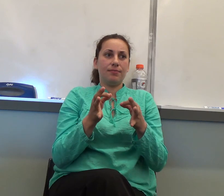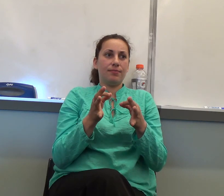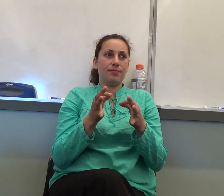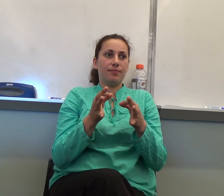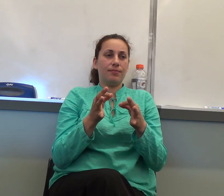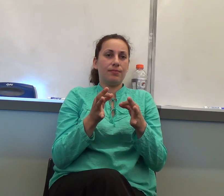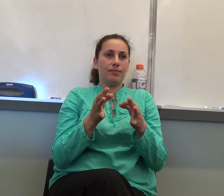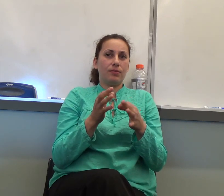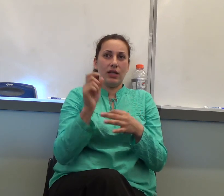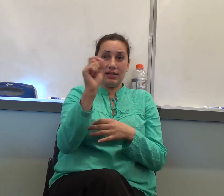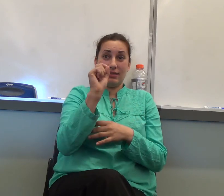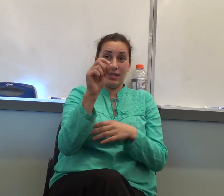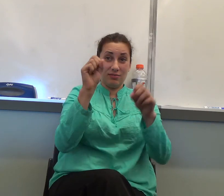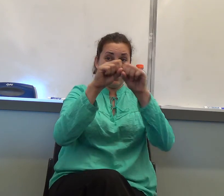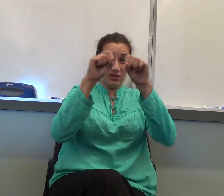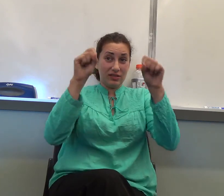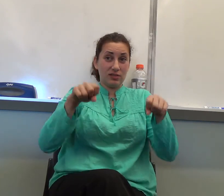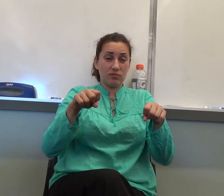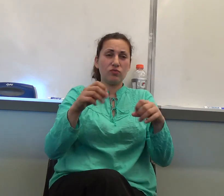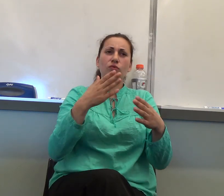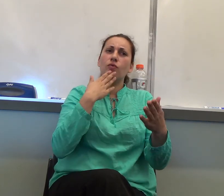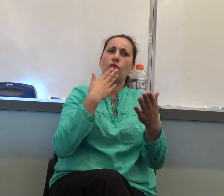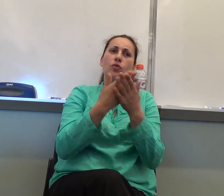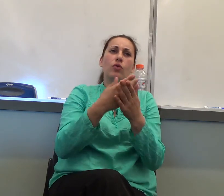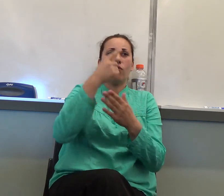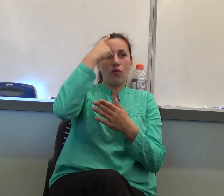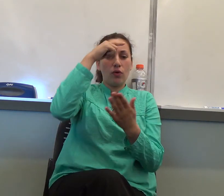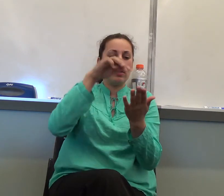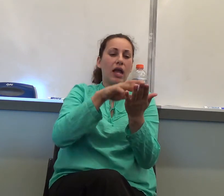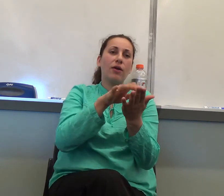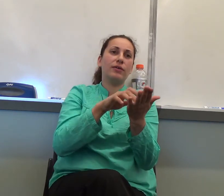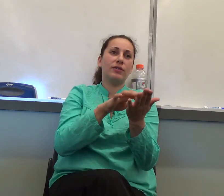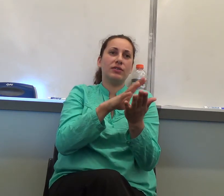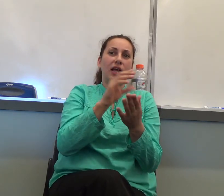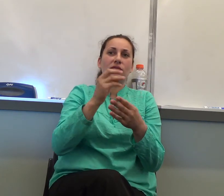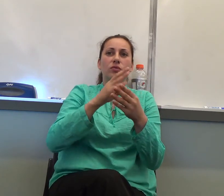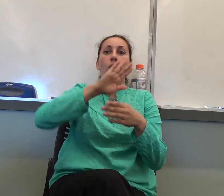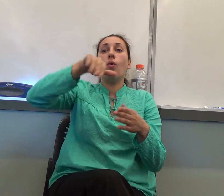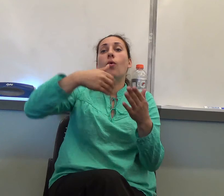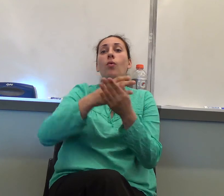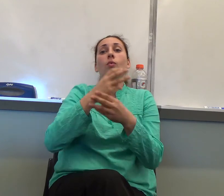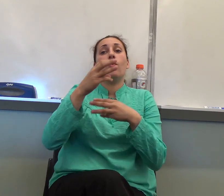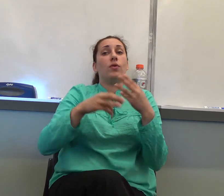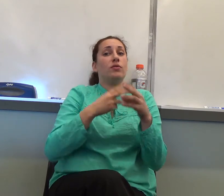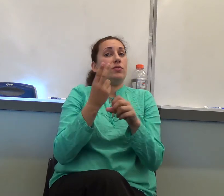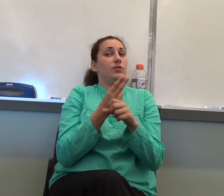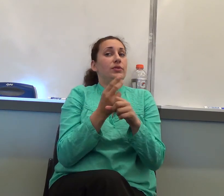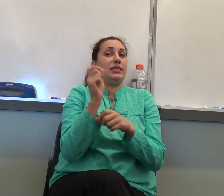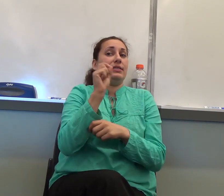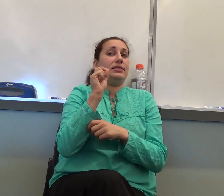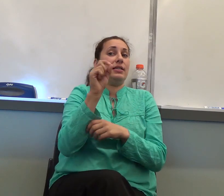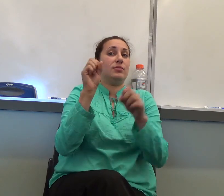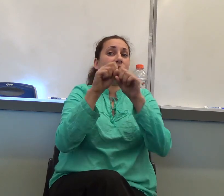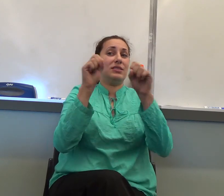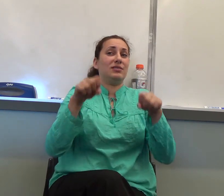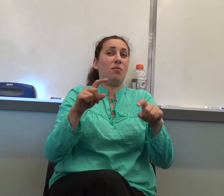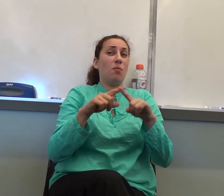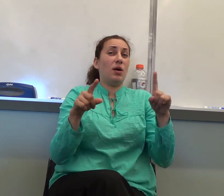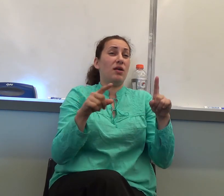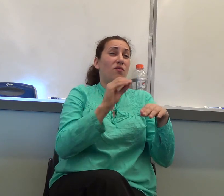the decimal system is very good for calculation, and the world runs on it. But it has problems with fractions.